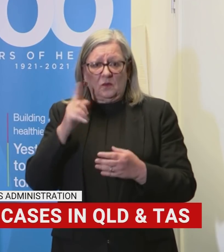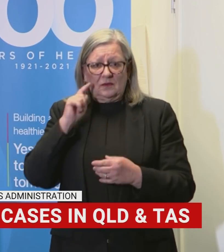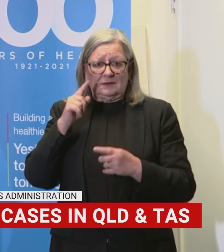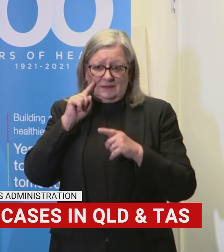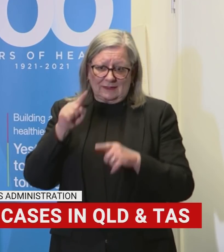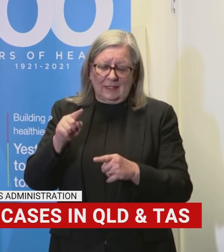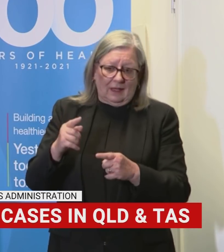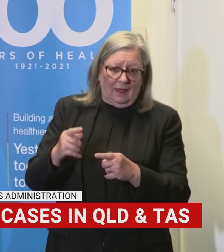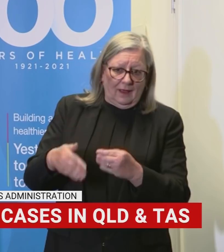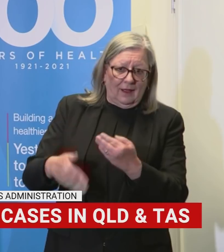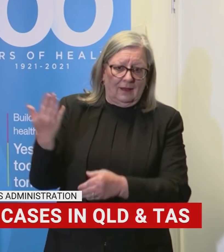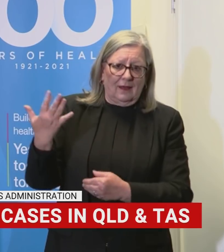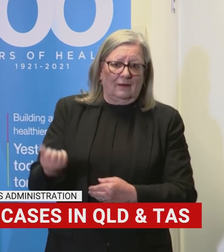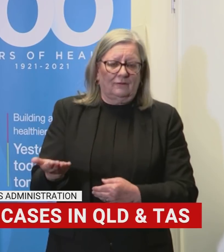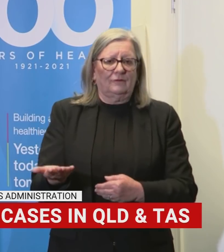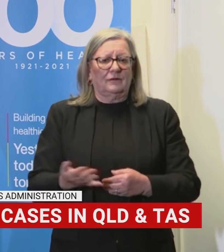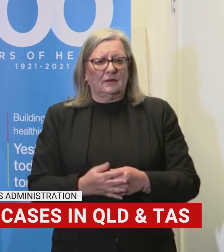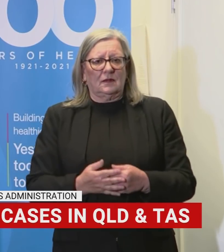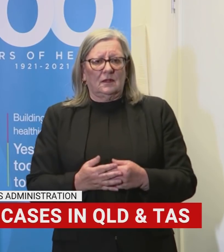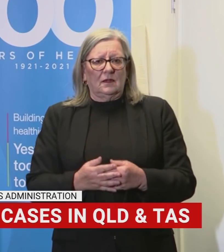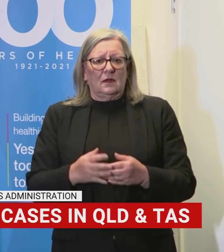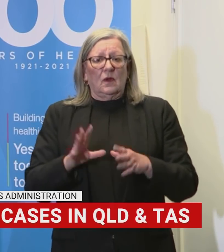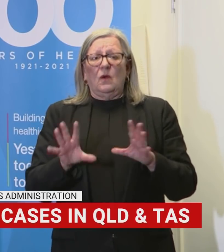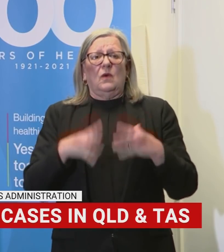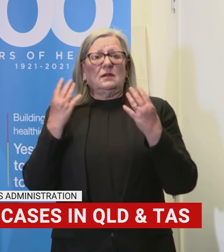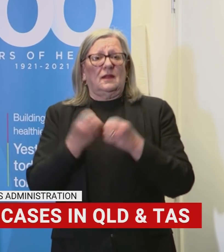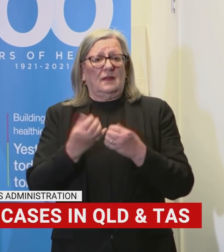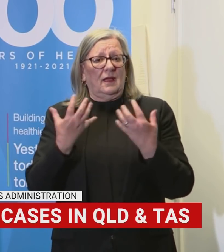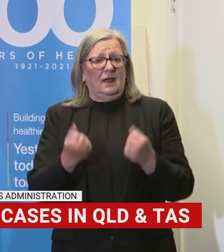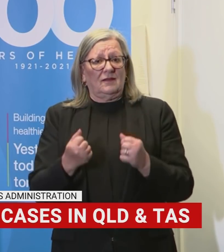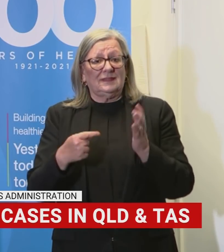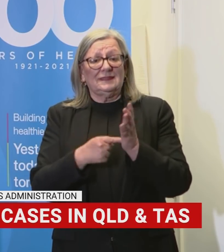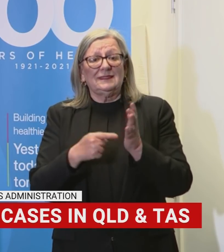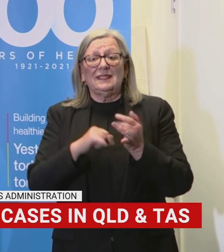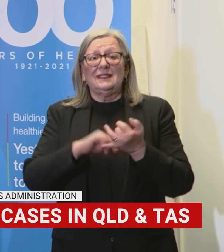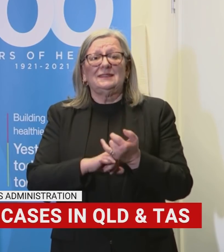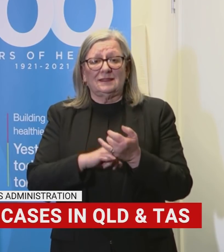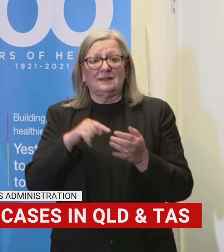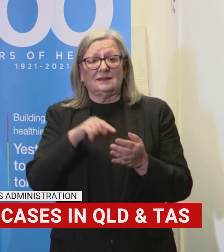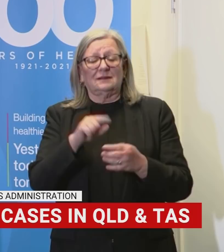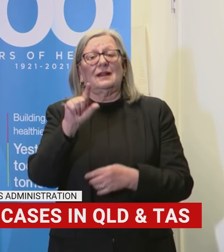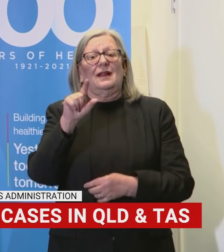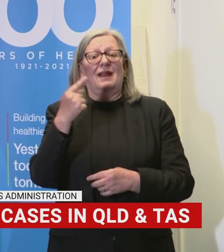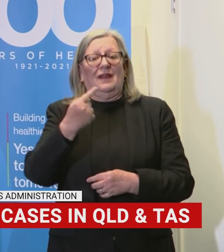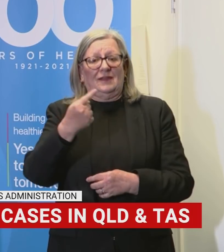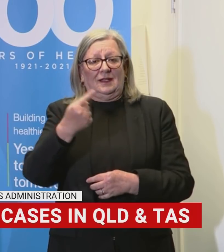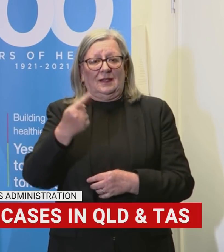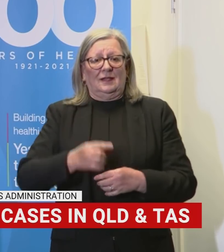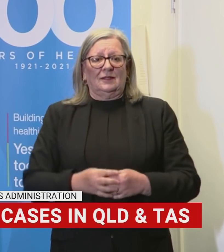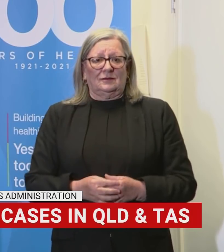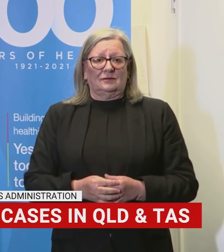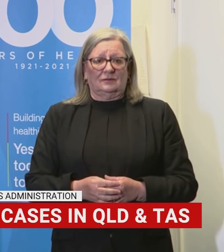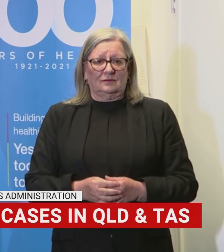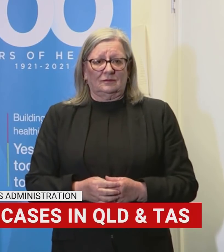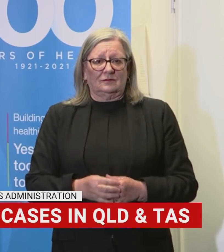the total number of cases to 11. And as of the 2nd of May, which was when the last lot